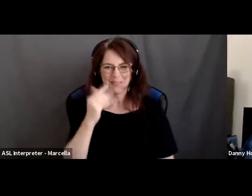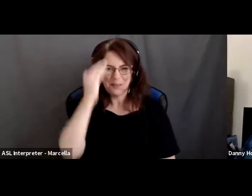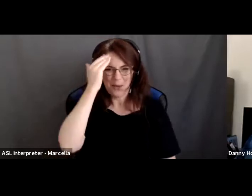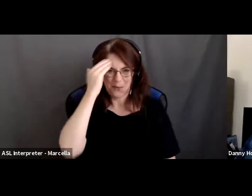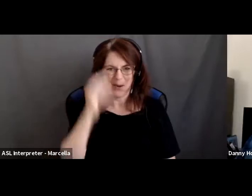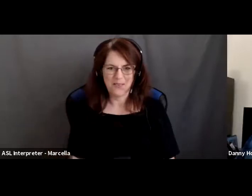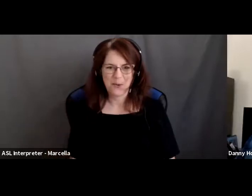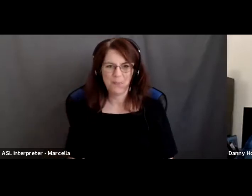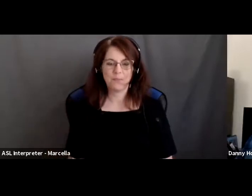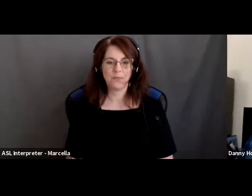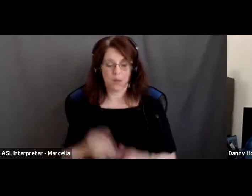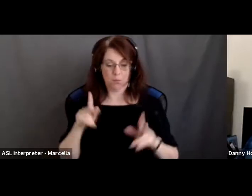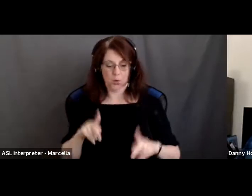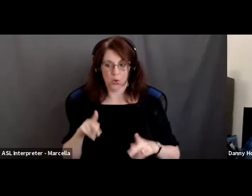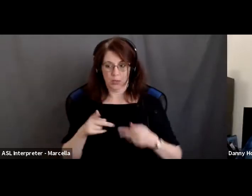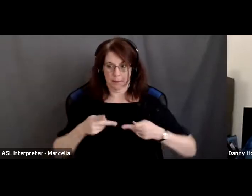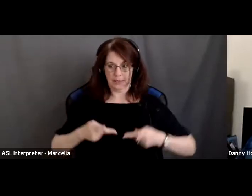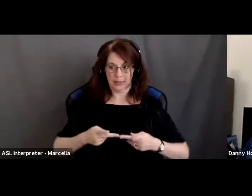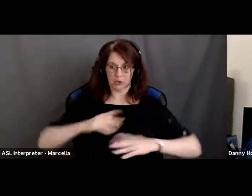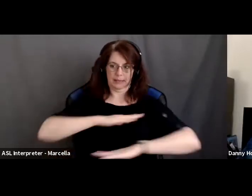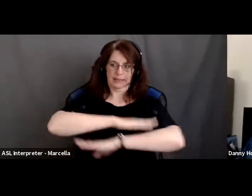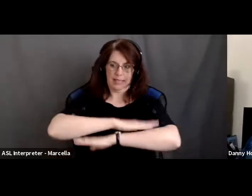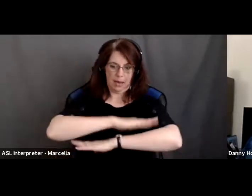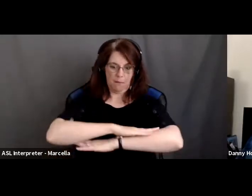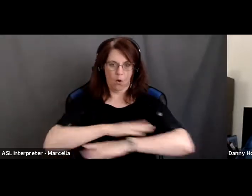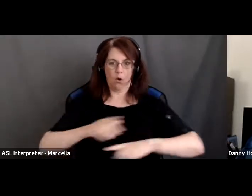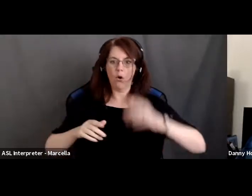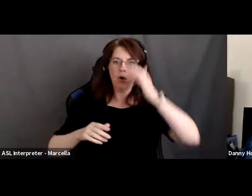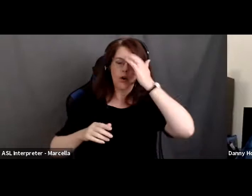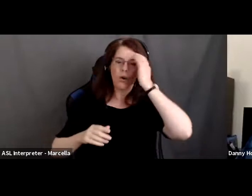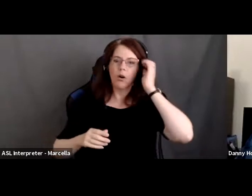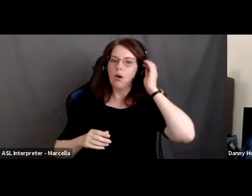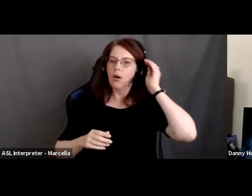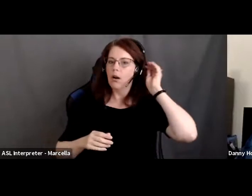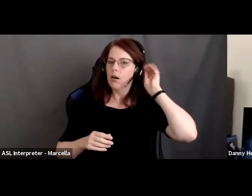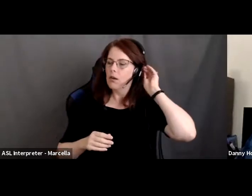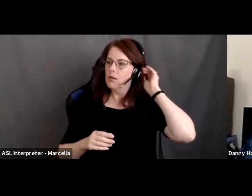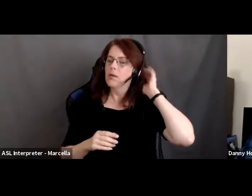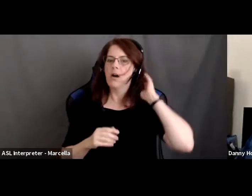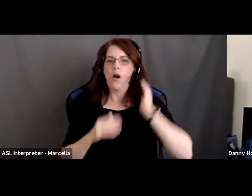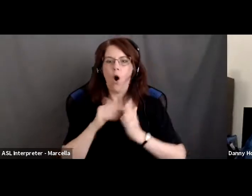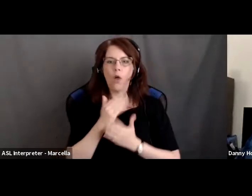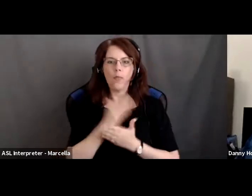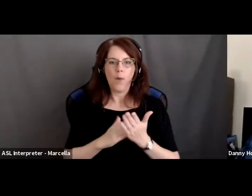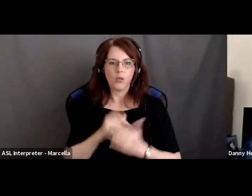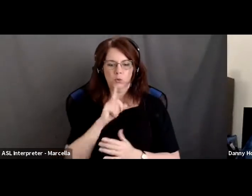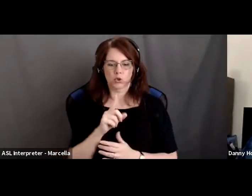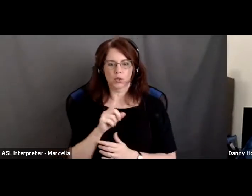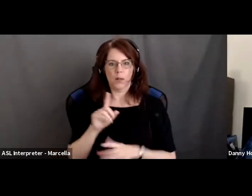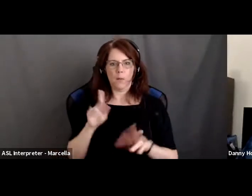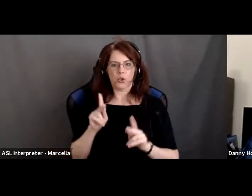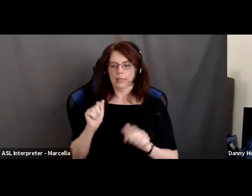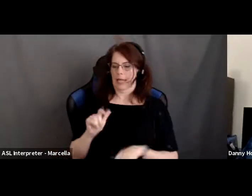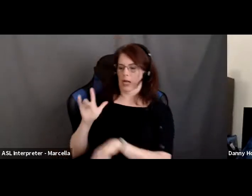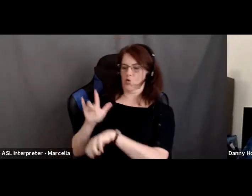The position of the person, of the table, of the dinnerware, making sure that a person can reach their fork or